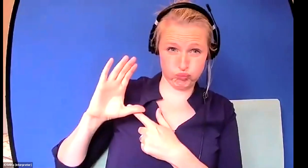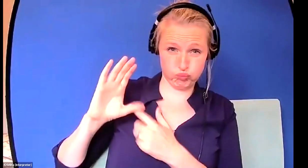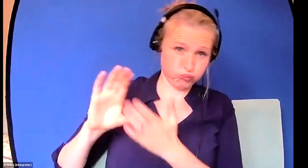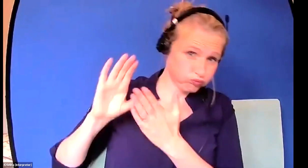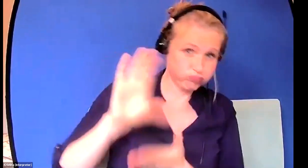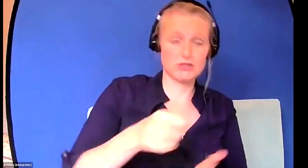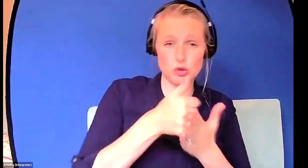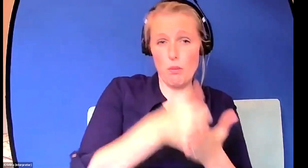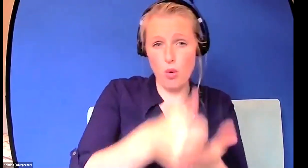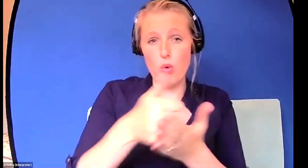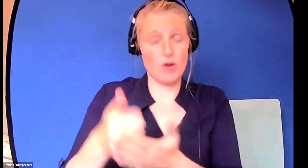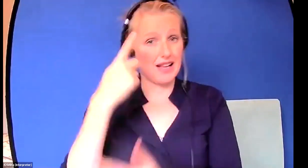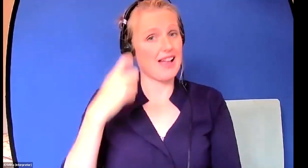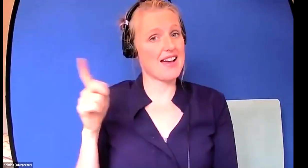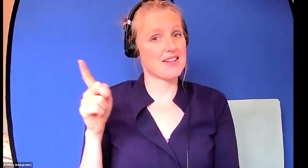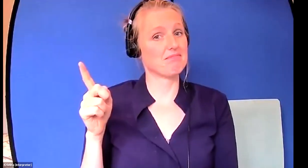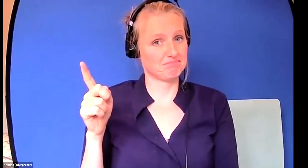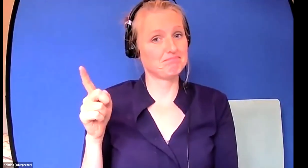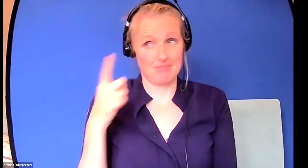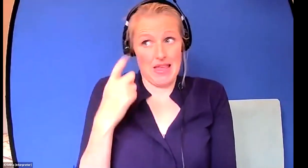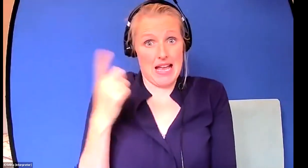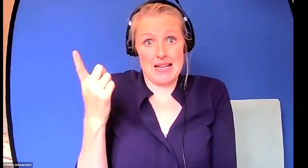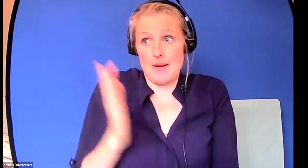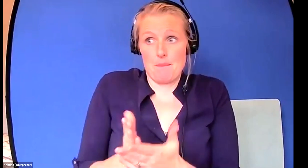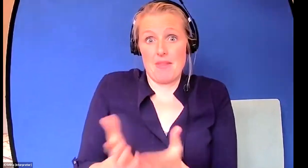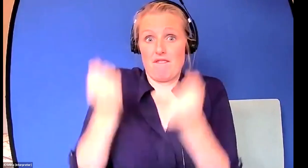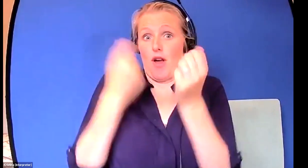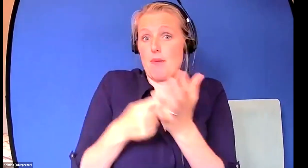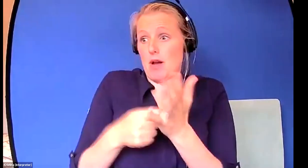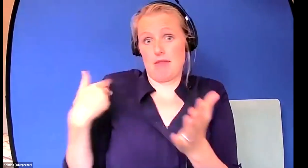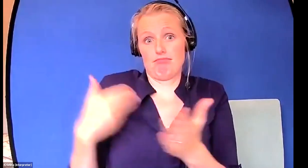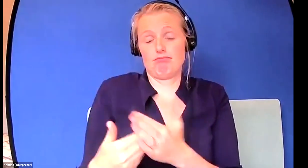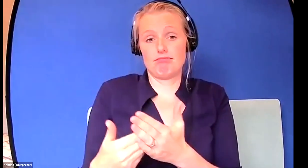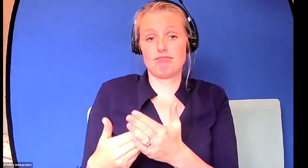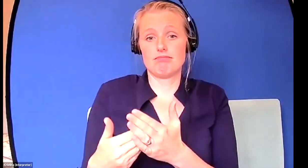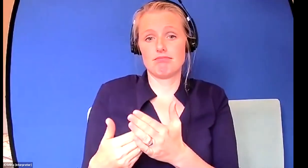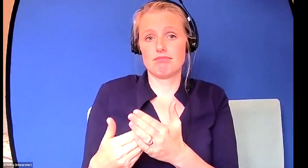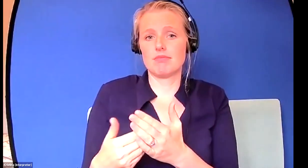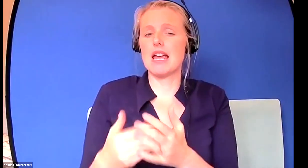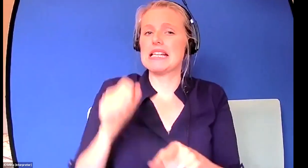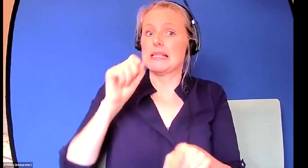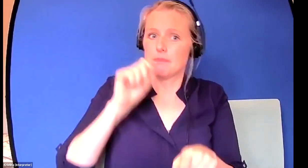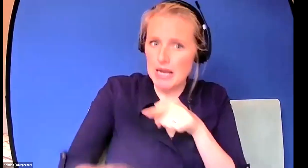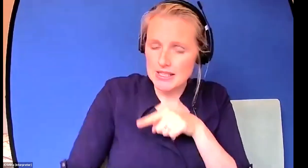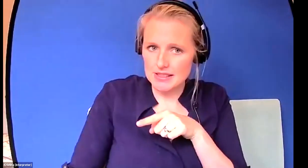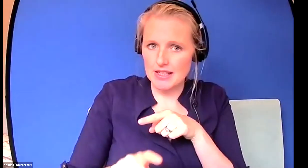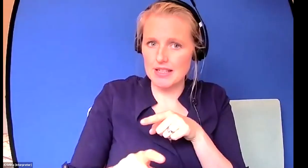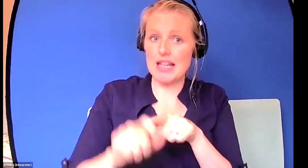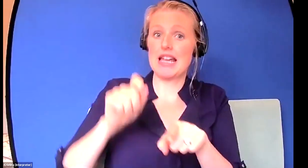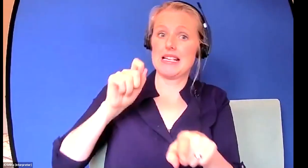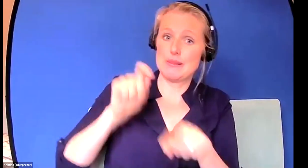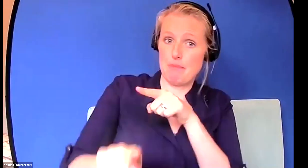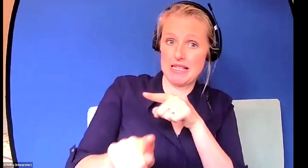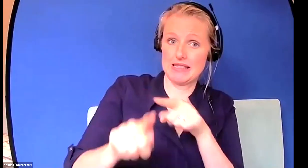populations and an agreed greater good. And that they will do this more readily when their own interests and, if you like, the